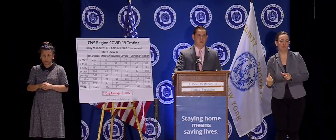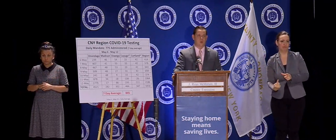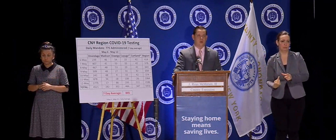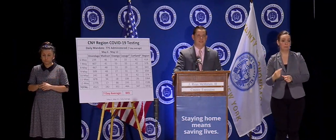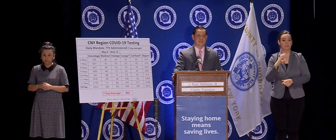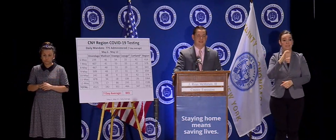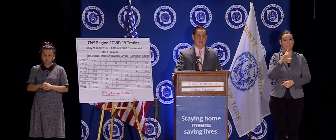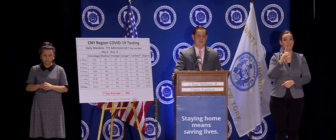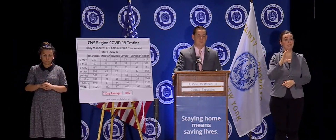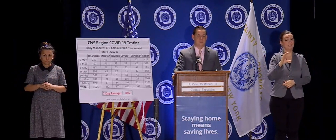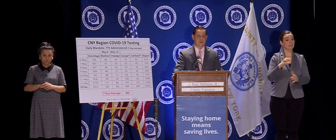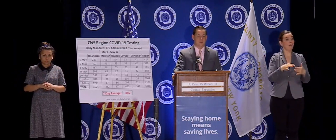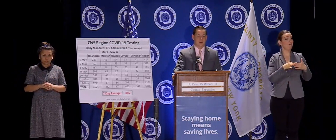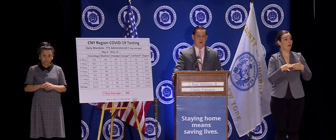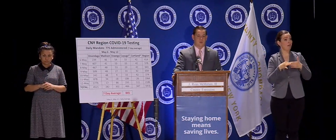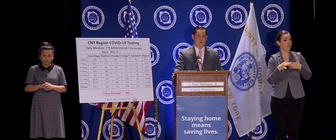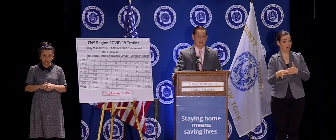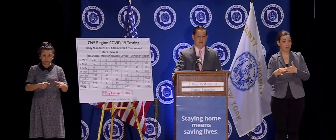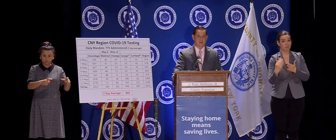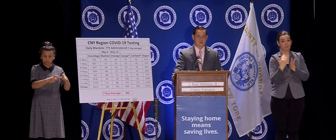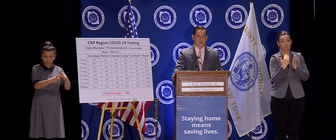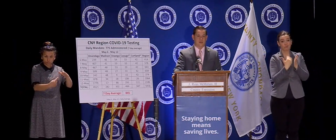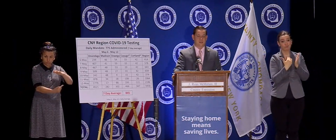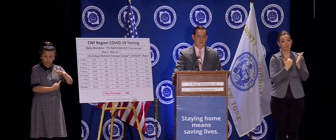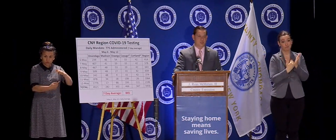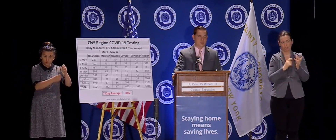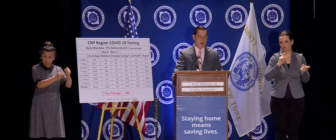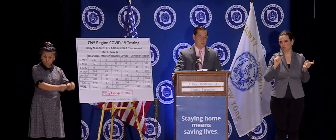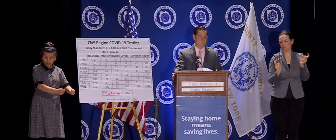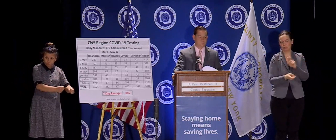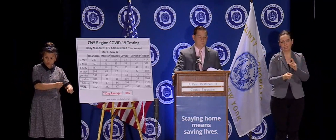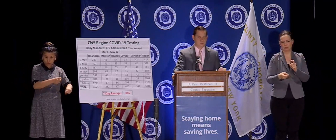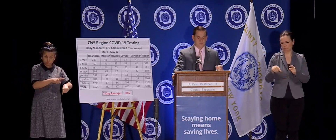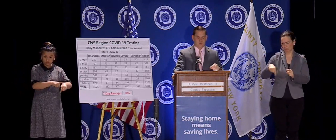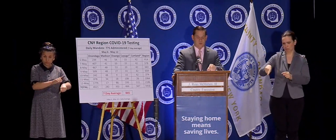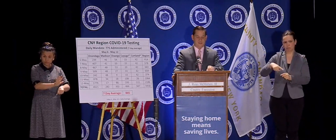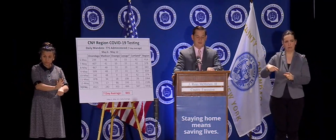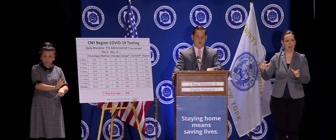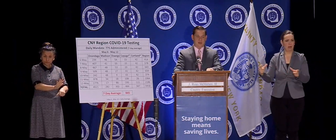as quarantine times related to isolation